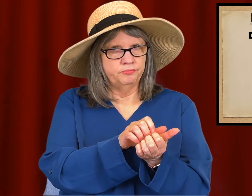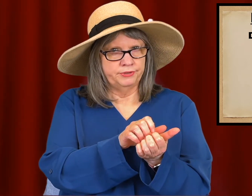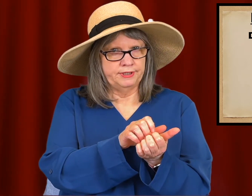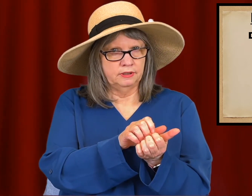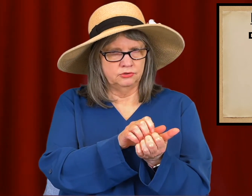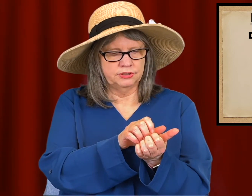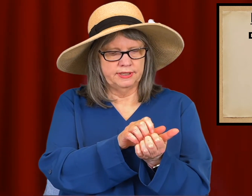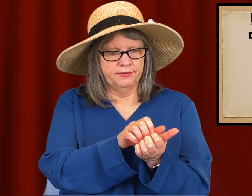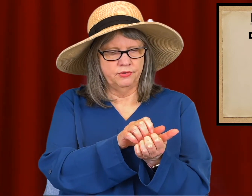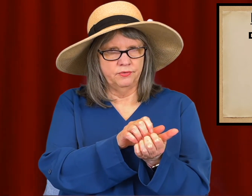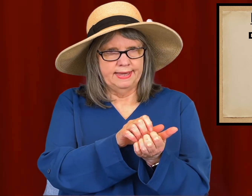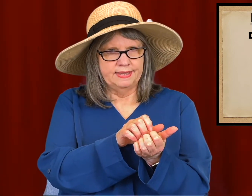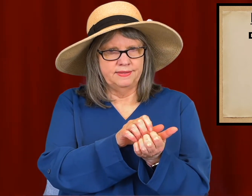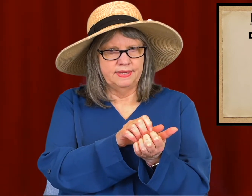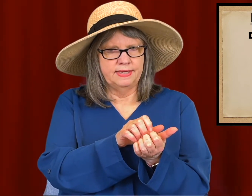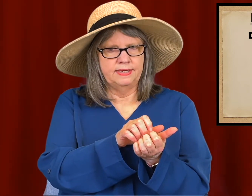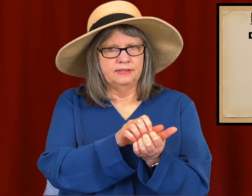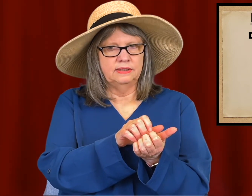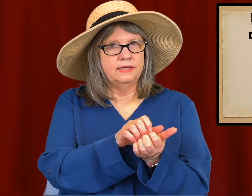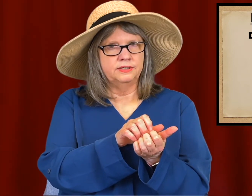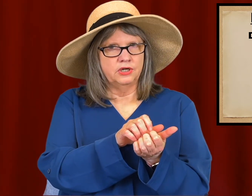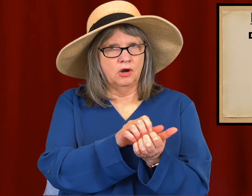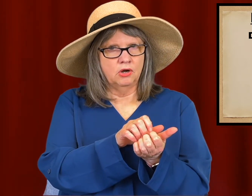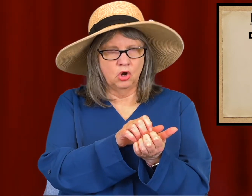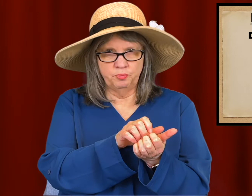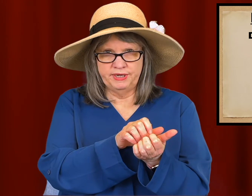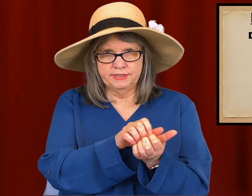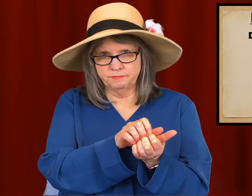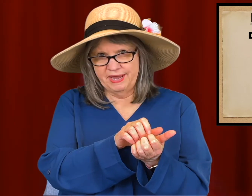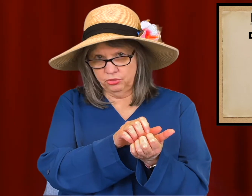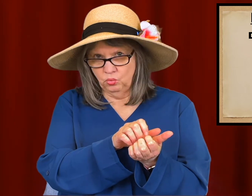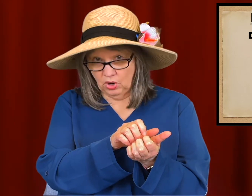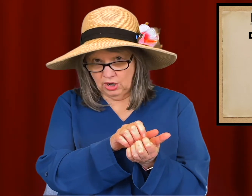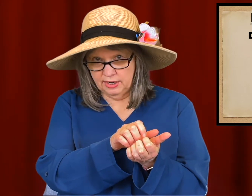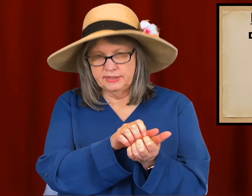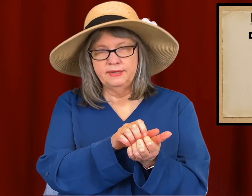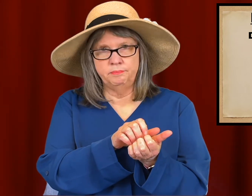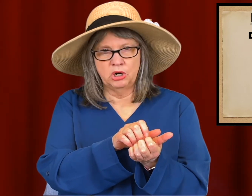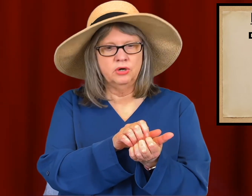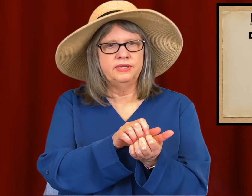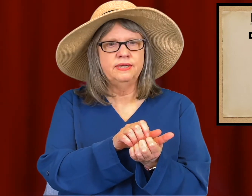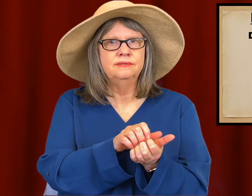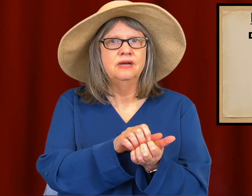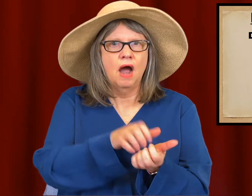pretty close together. And then, like a dog opening his mouth wide and barking